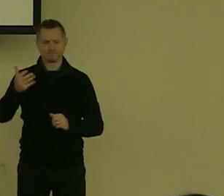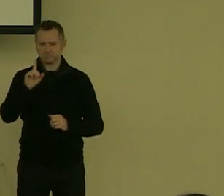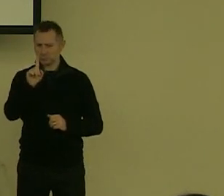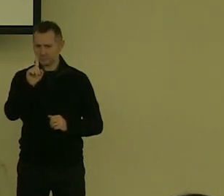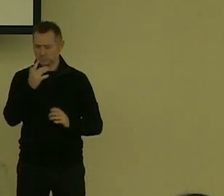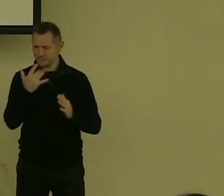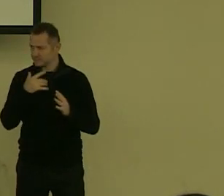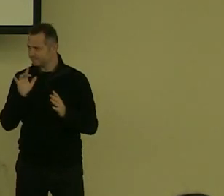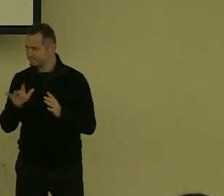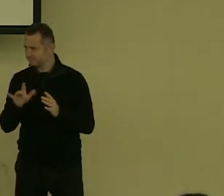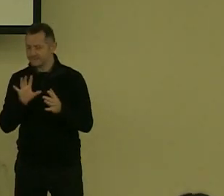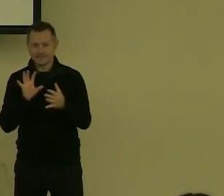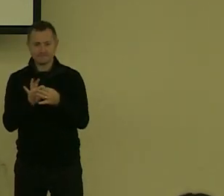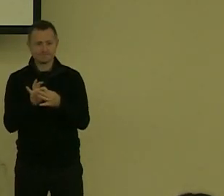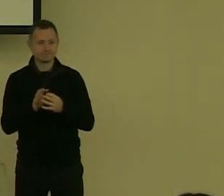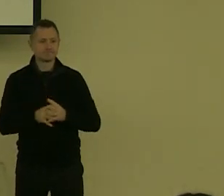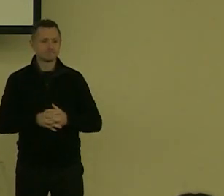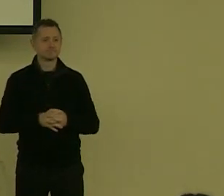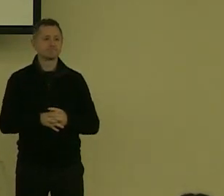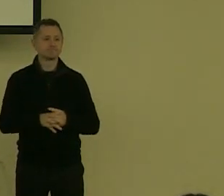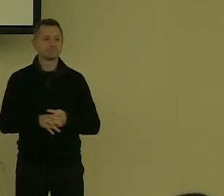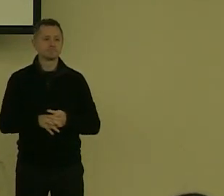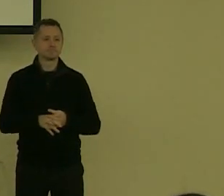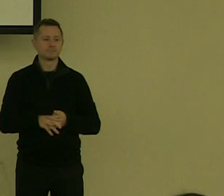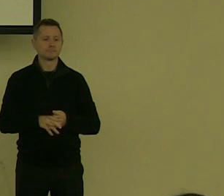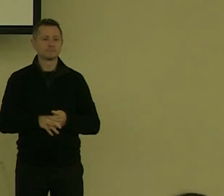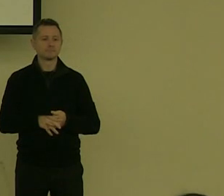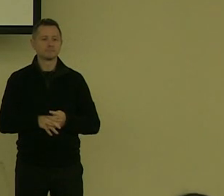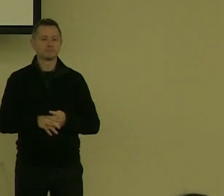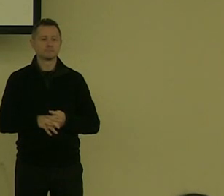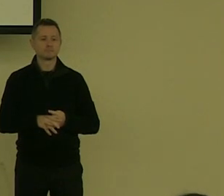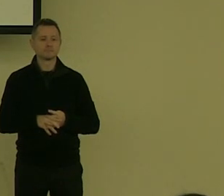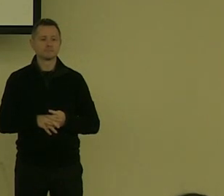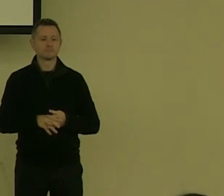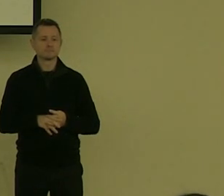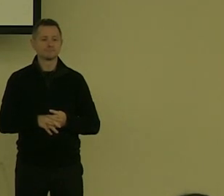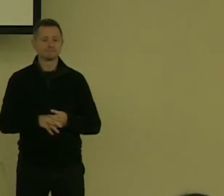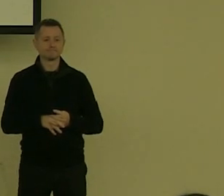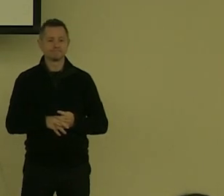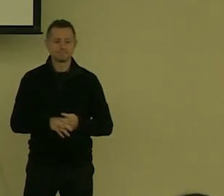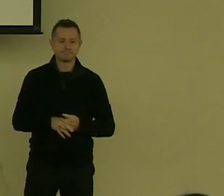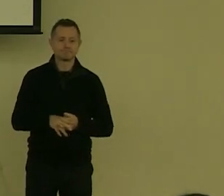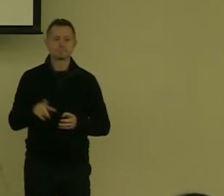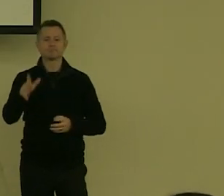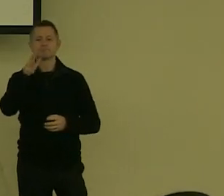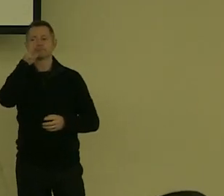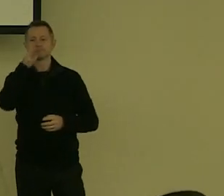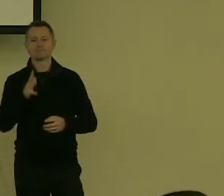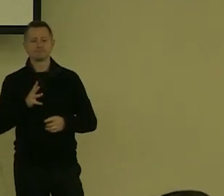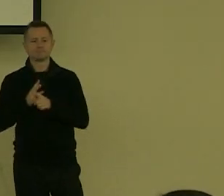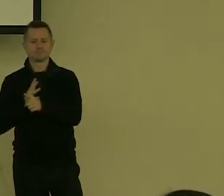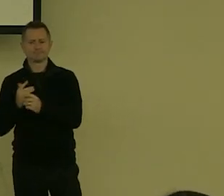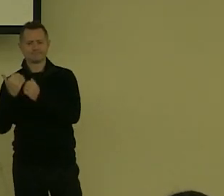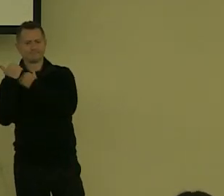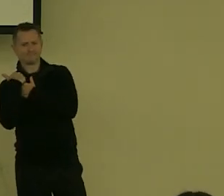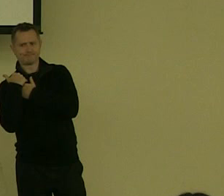Technology at work. There we go. And she oversaw, along with her co-editor, just a remarkable array